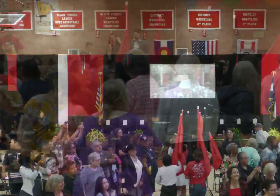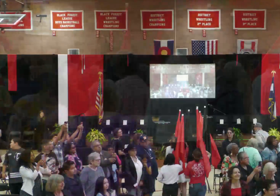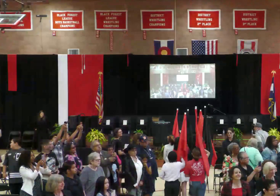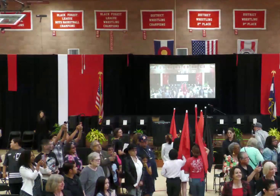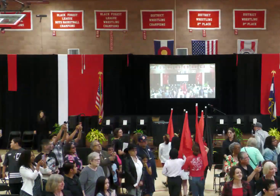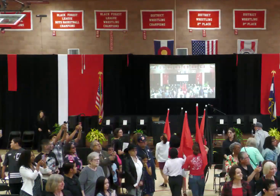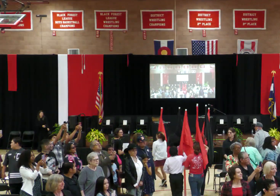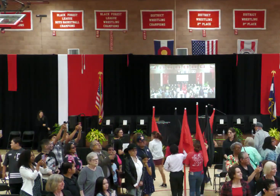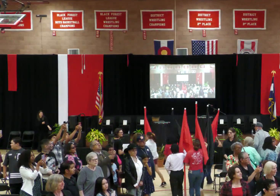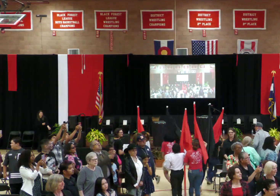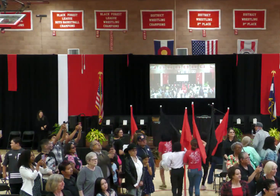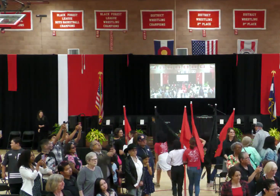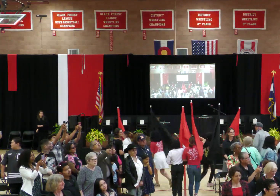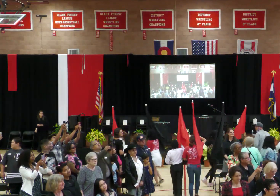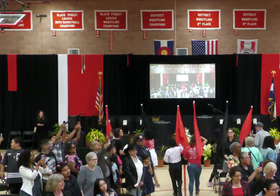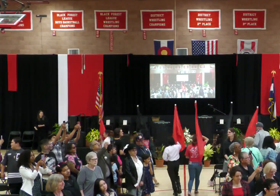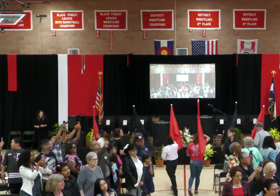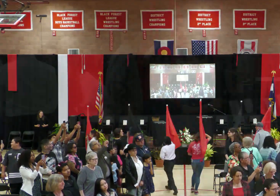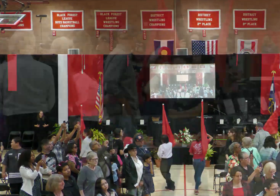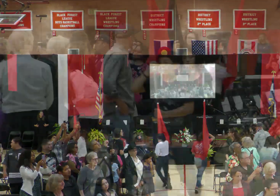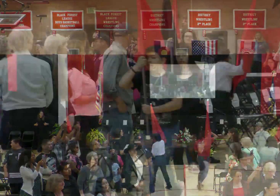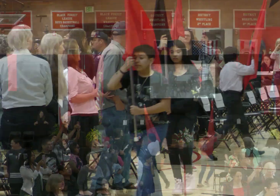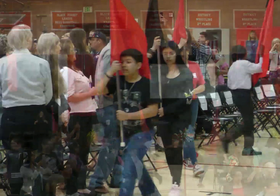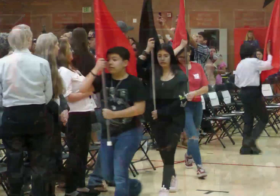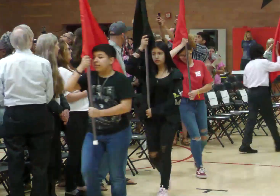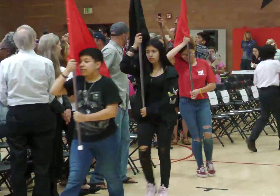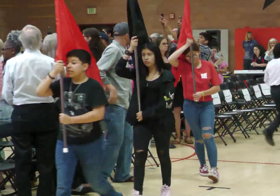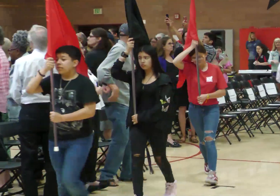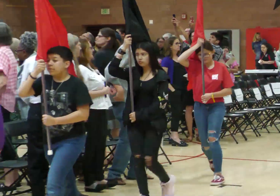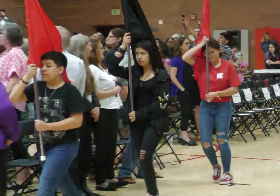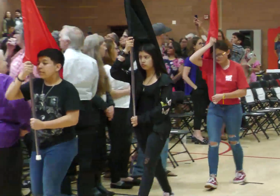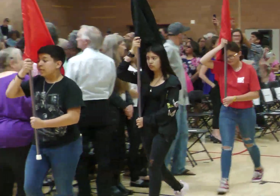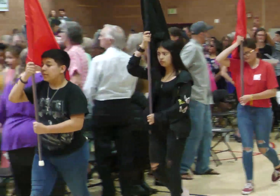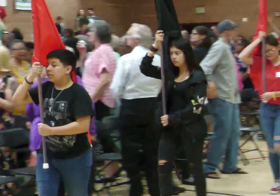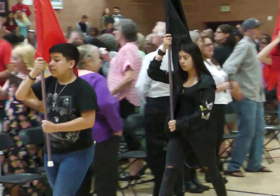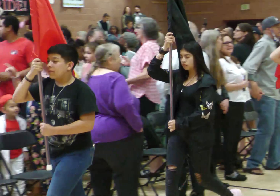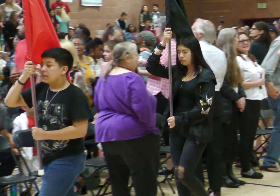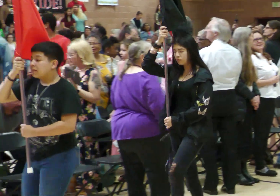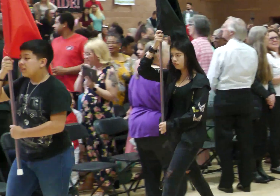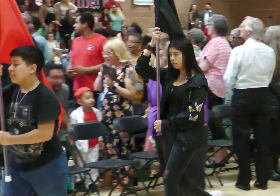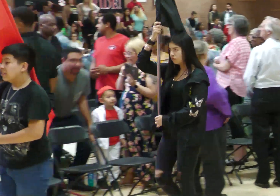Carly Perez Mesa and Sergio Andre Tapia.